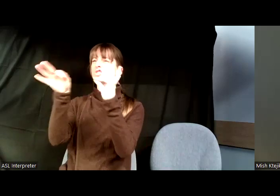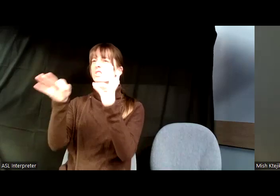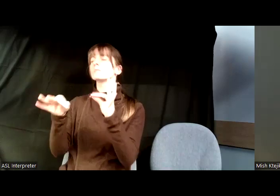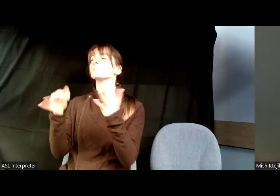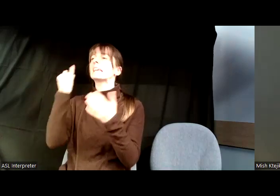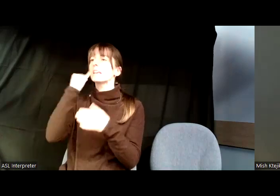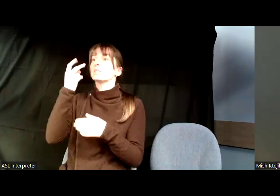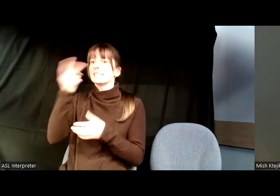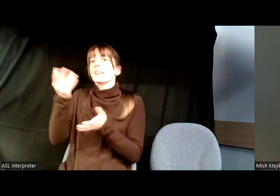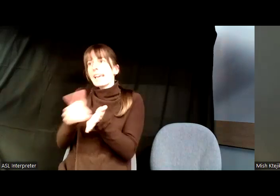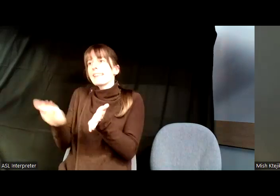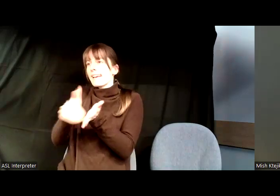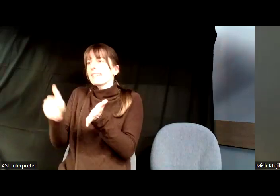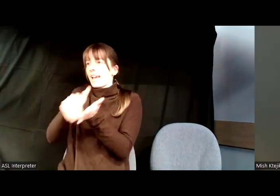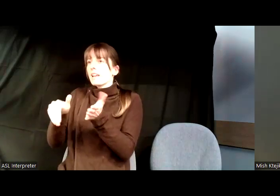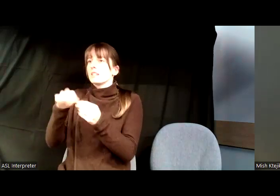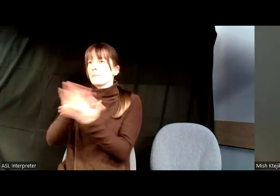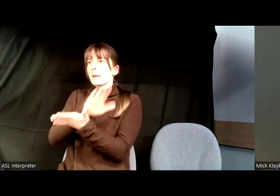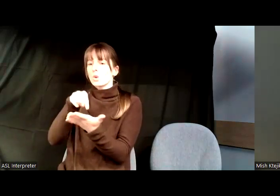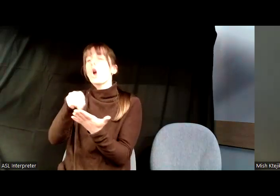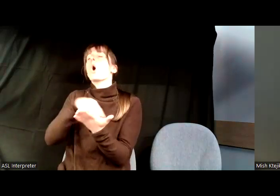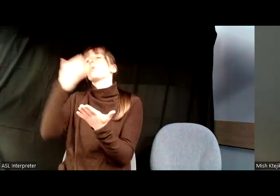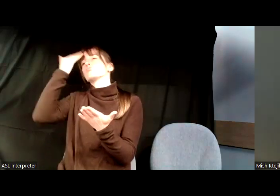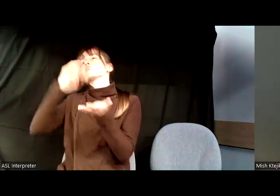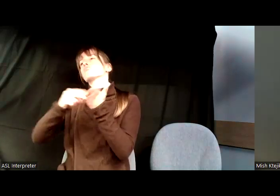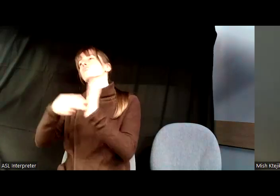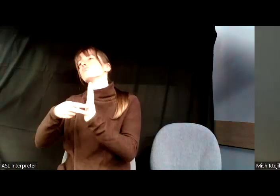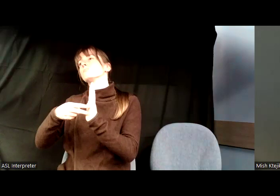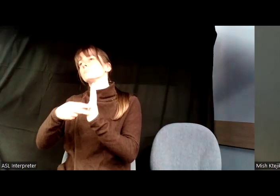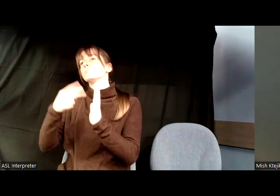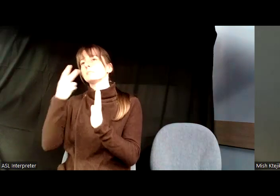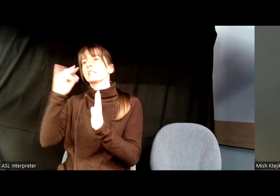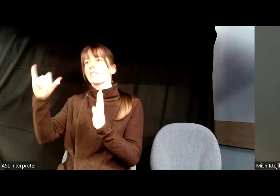So that usually is like, oh, we've used that 82 times, we should probably